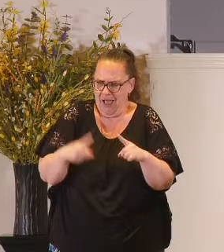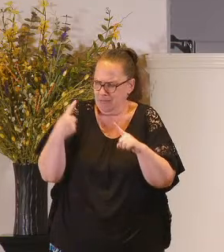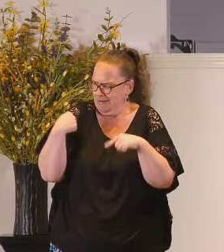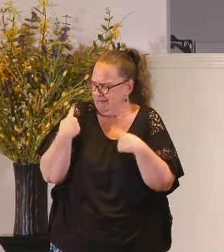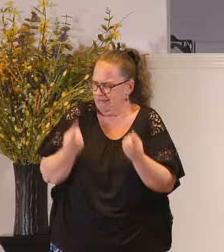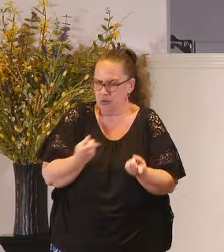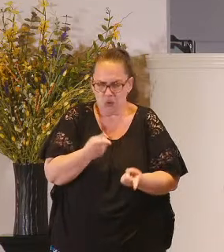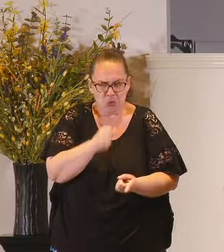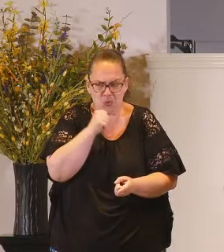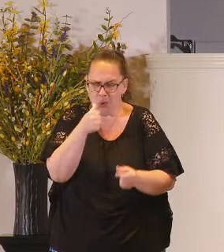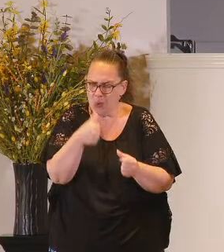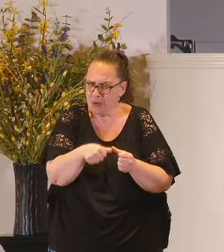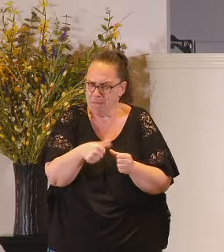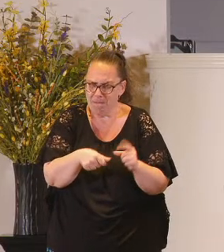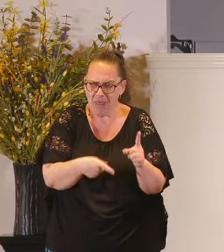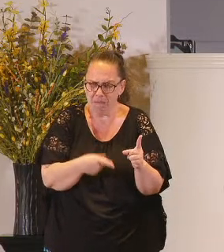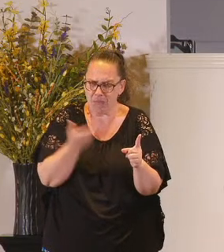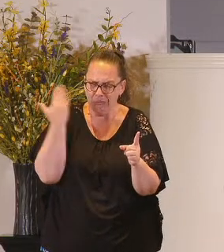not remember?